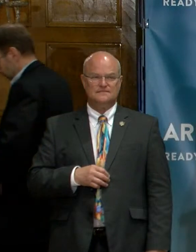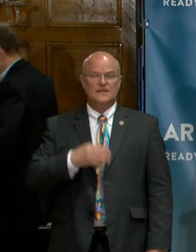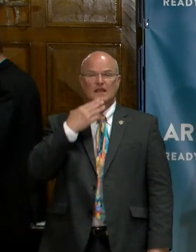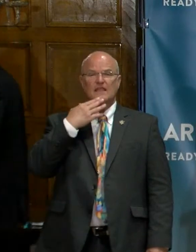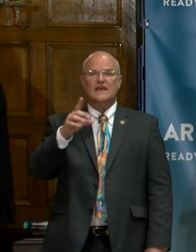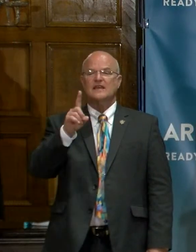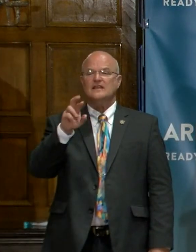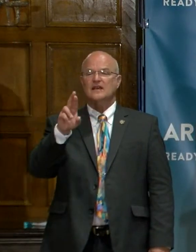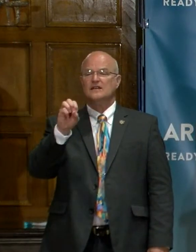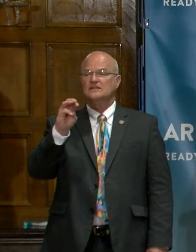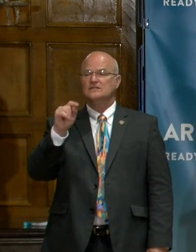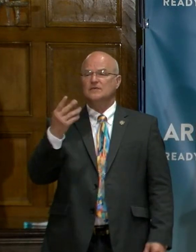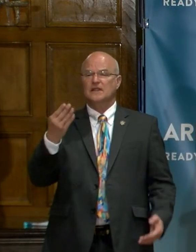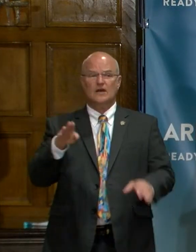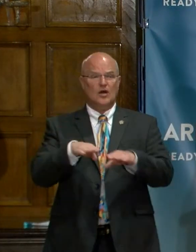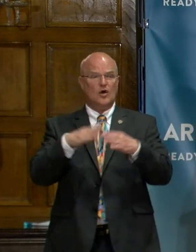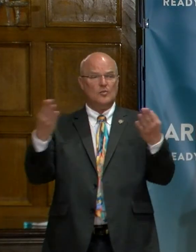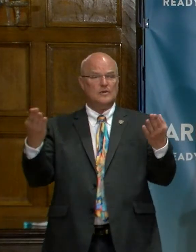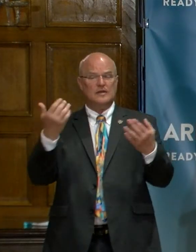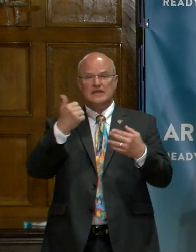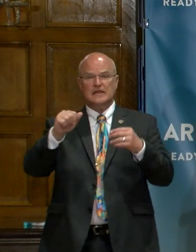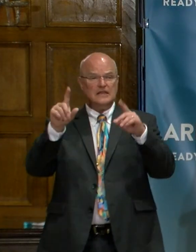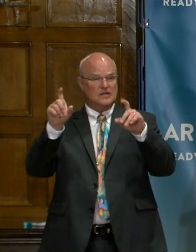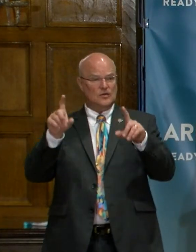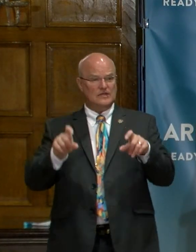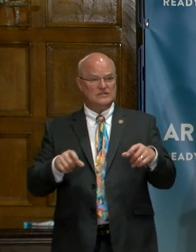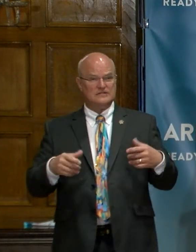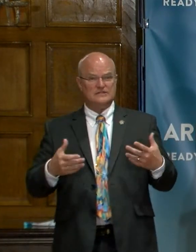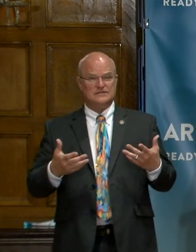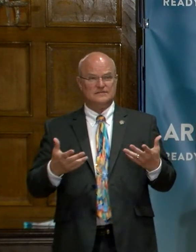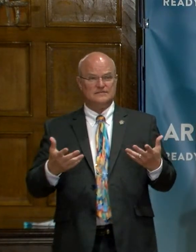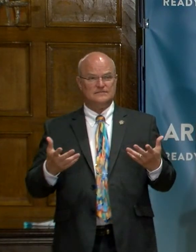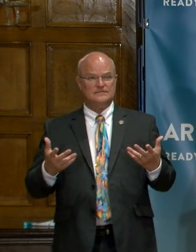Thank you, Dr. Smith. With that, we'll open it up for any questions.